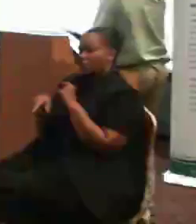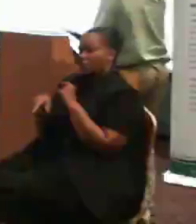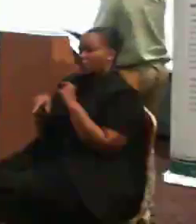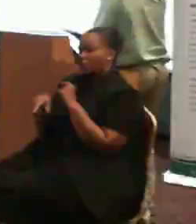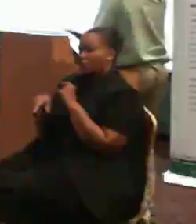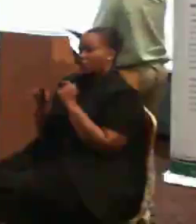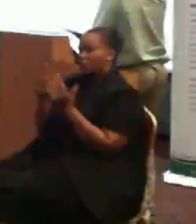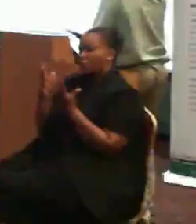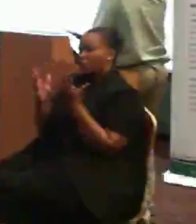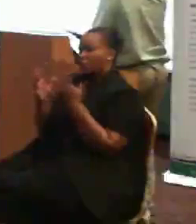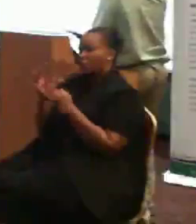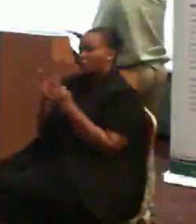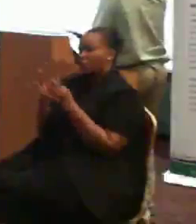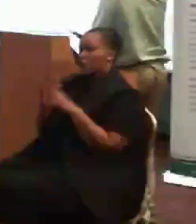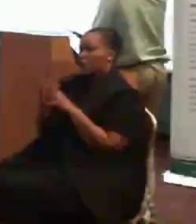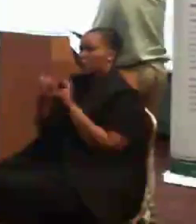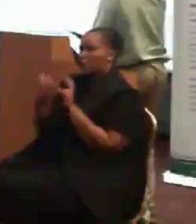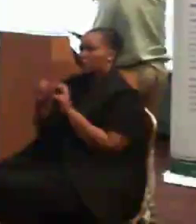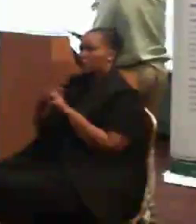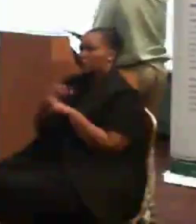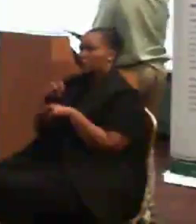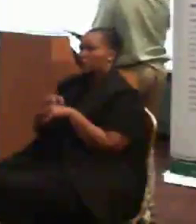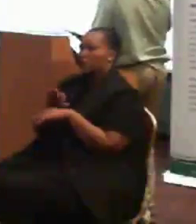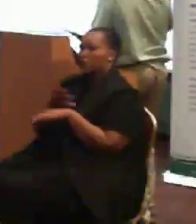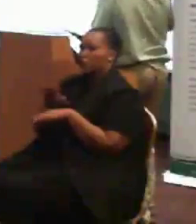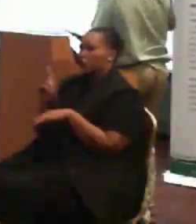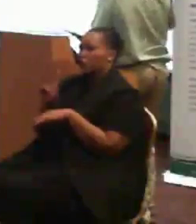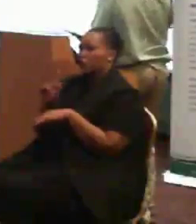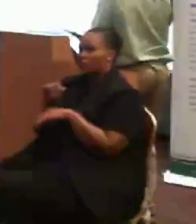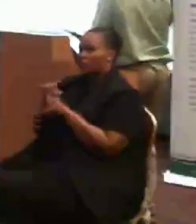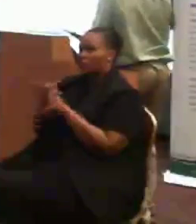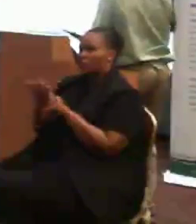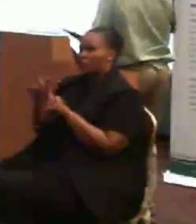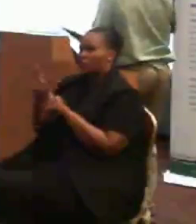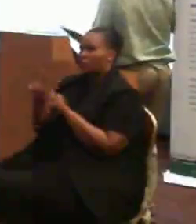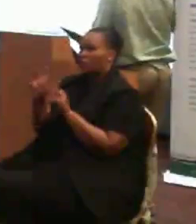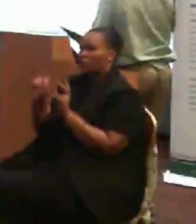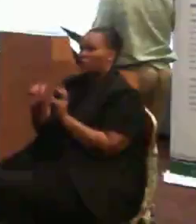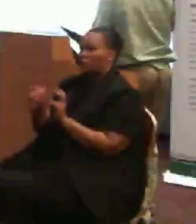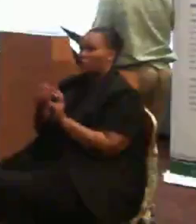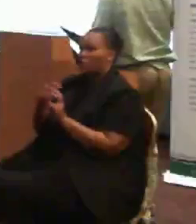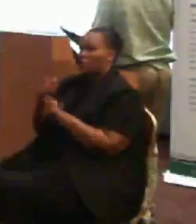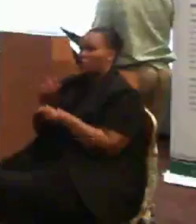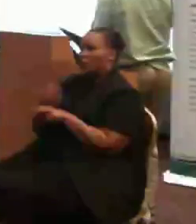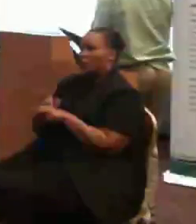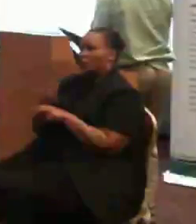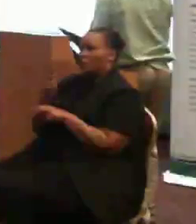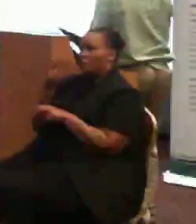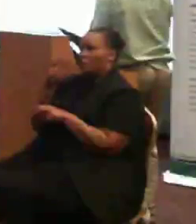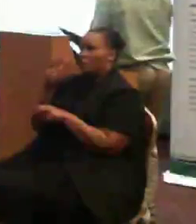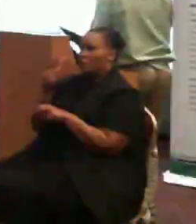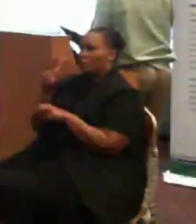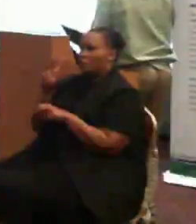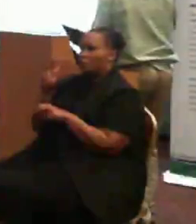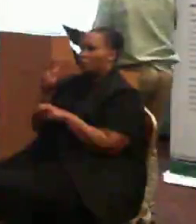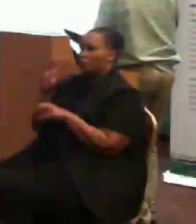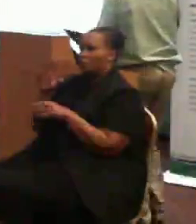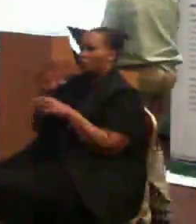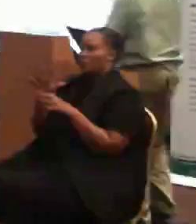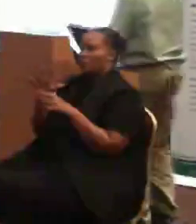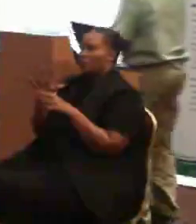South Africa and not what is the best for Eskom. We have to think at the bigger picture. And